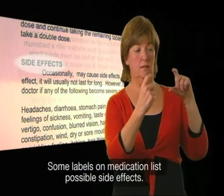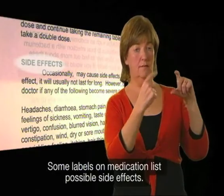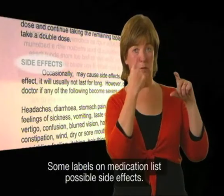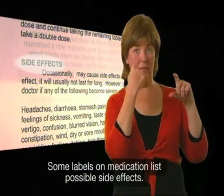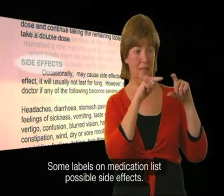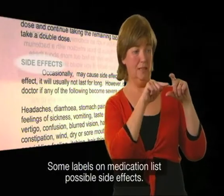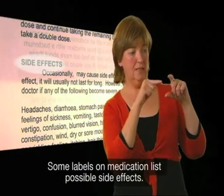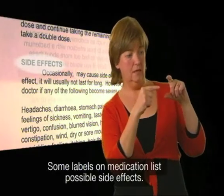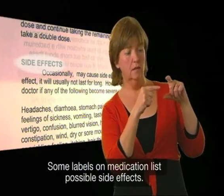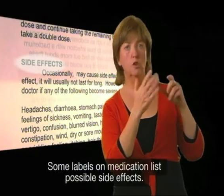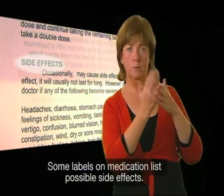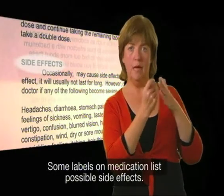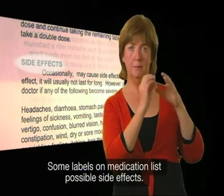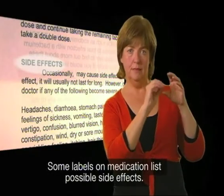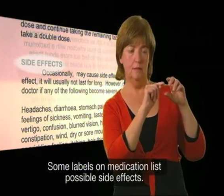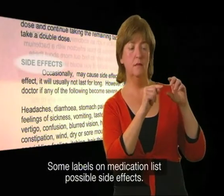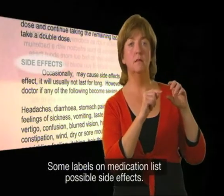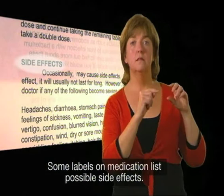Some labels on medication list possible side effects.